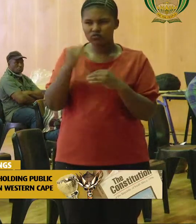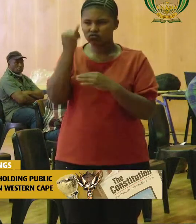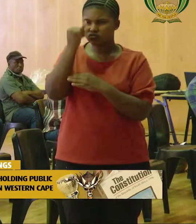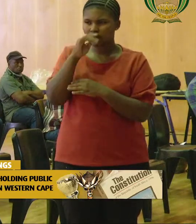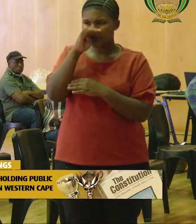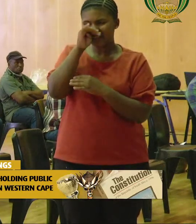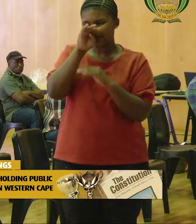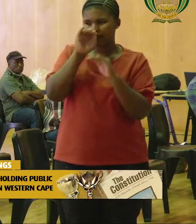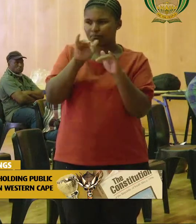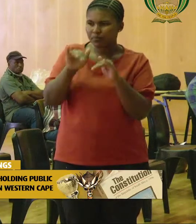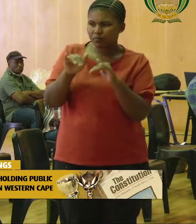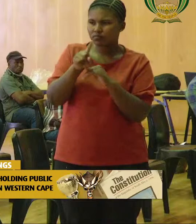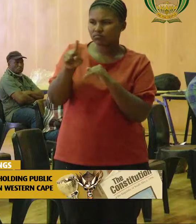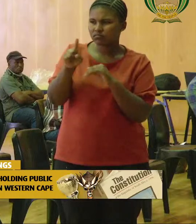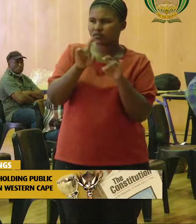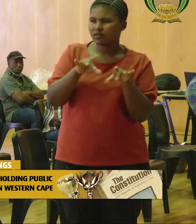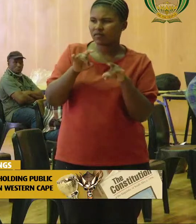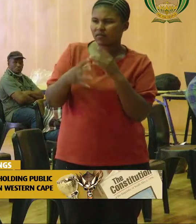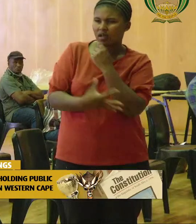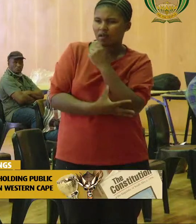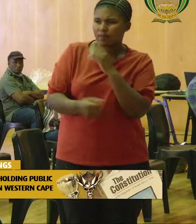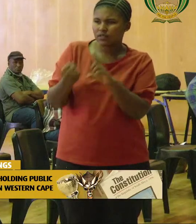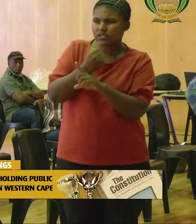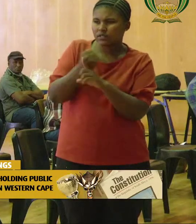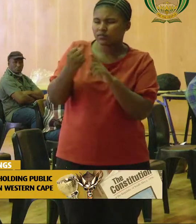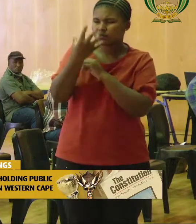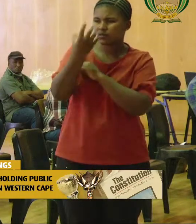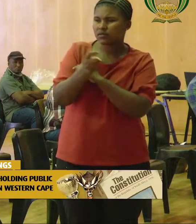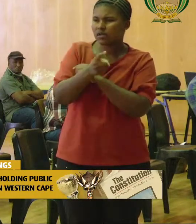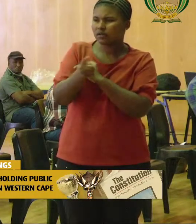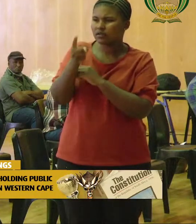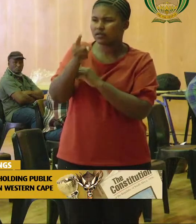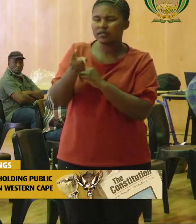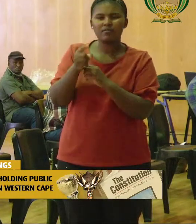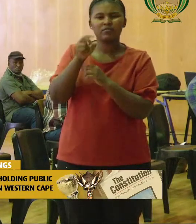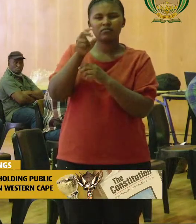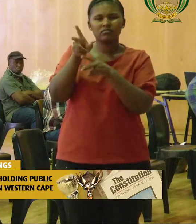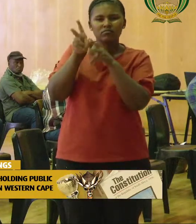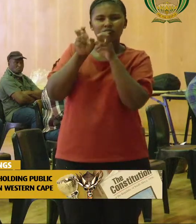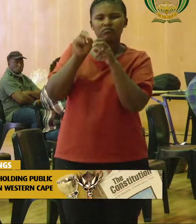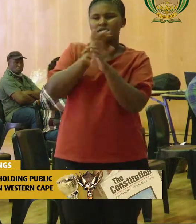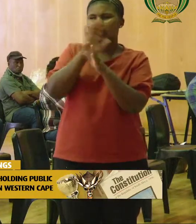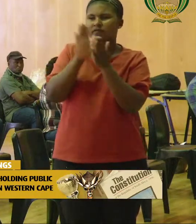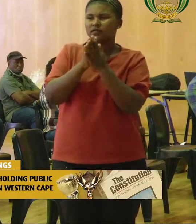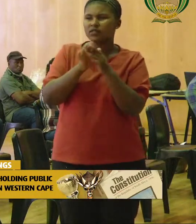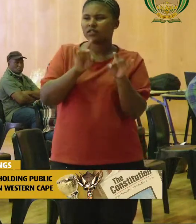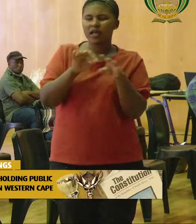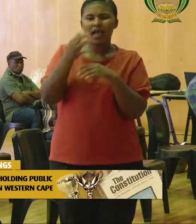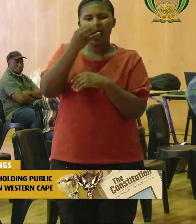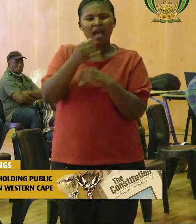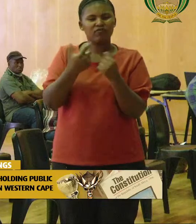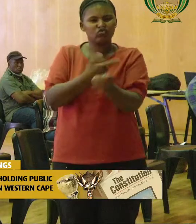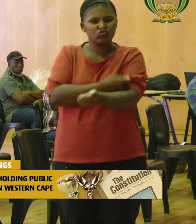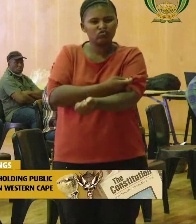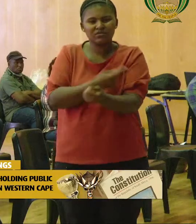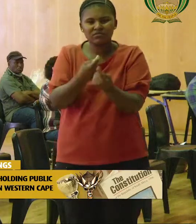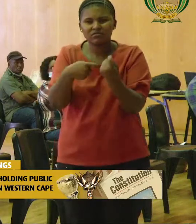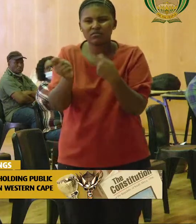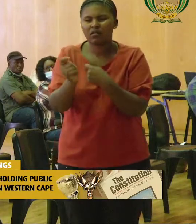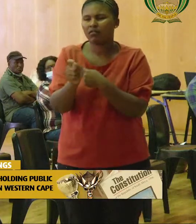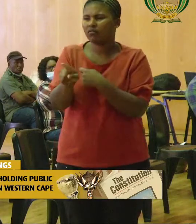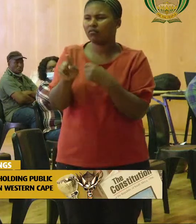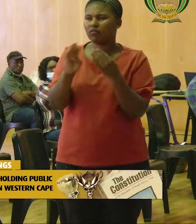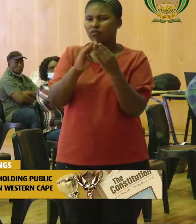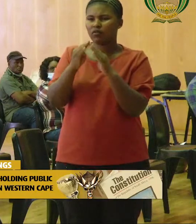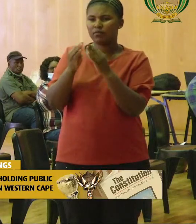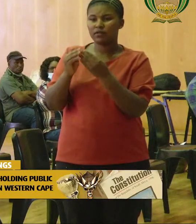abantu abahluphekayo, kukho abantu aba-abuzwayo, kukho i-crime, kukho i-drug dealers, more especially mna